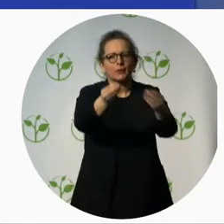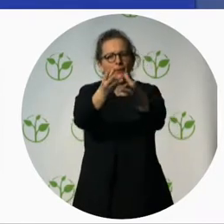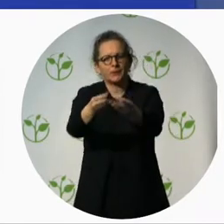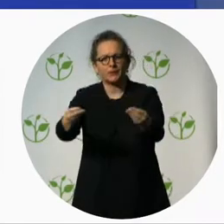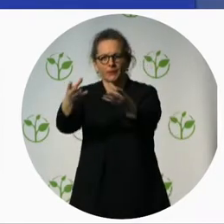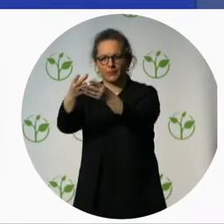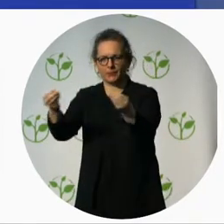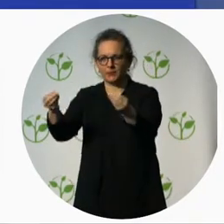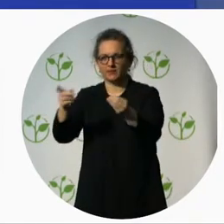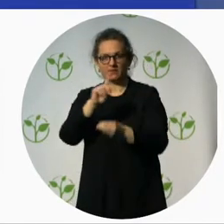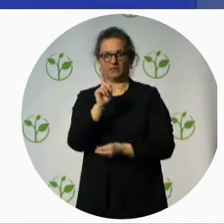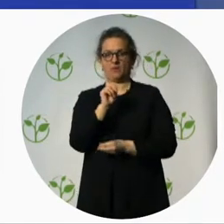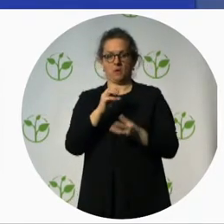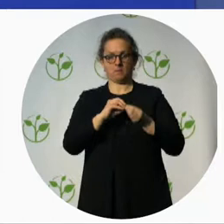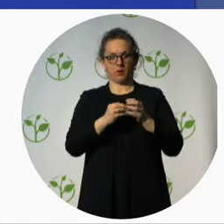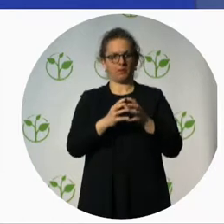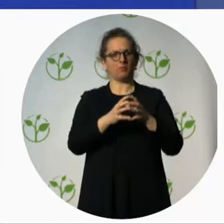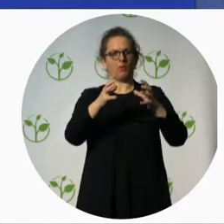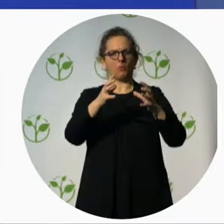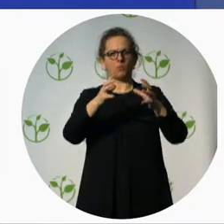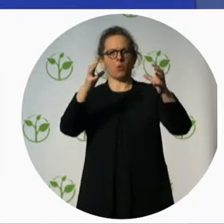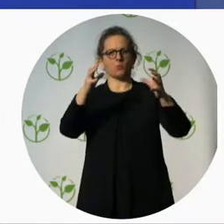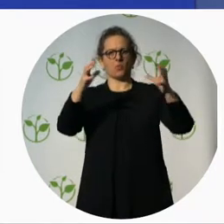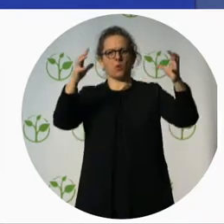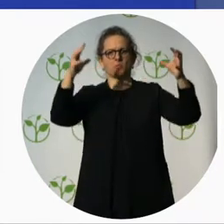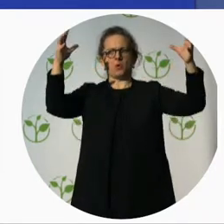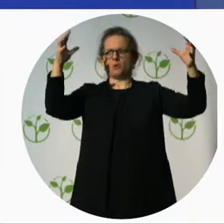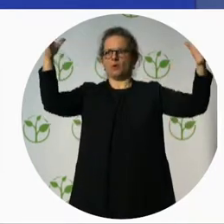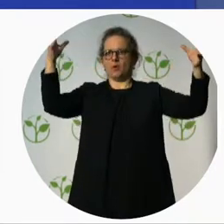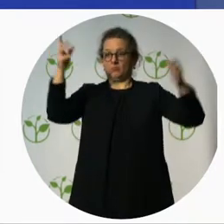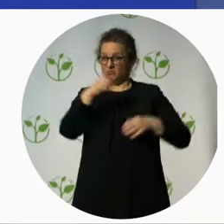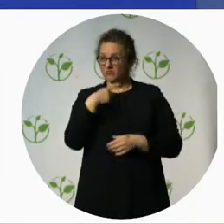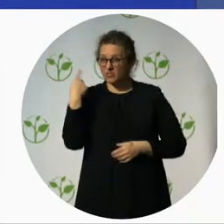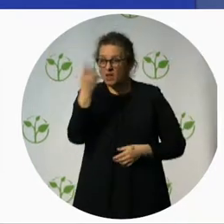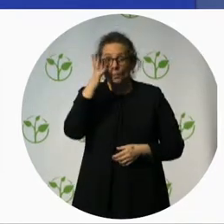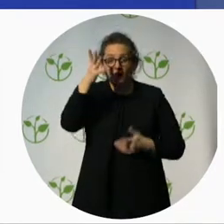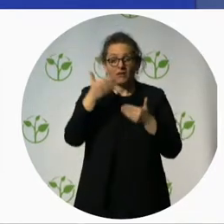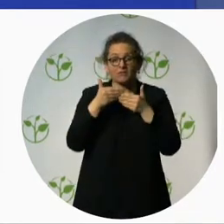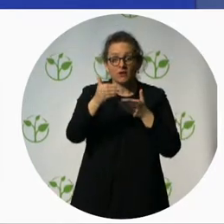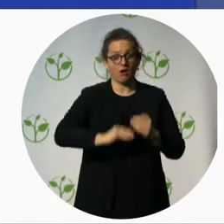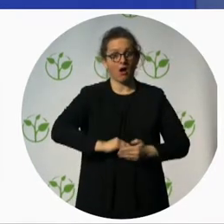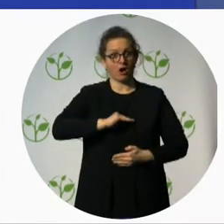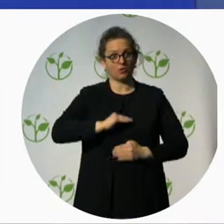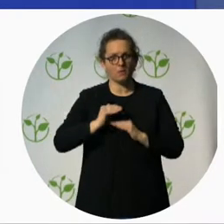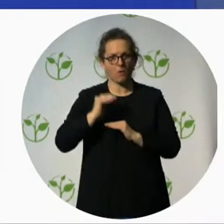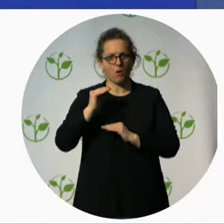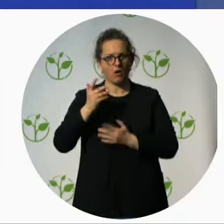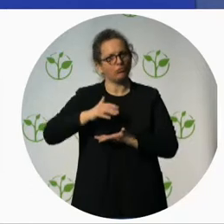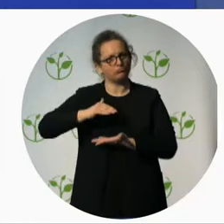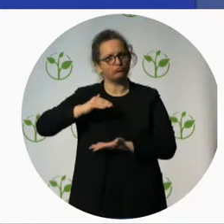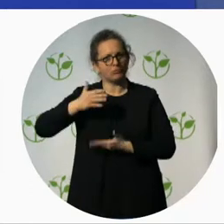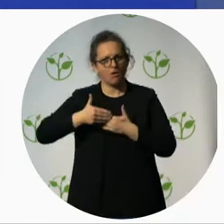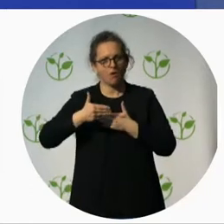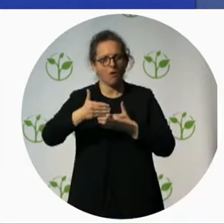leave you with a thought that in our dreams, we must look for a better world, but a better world based on